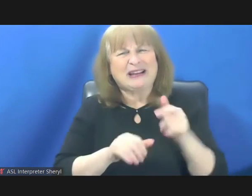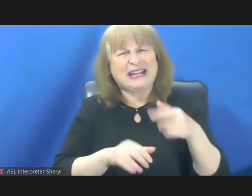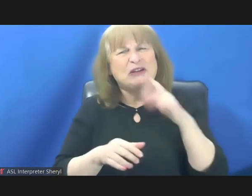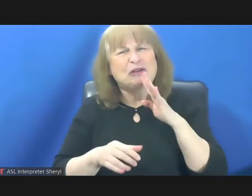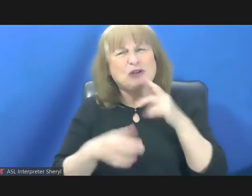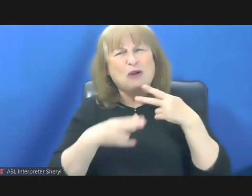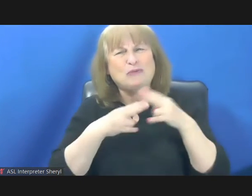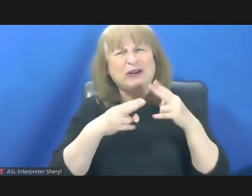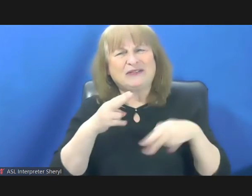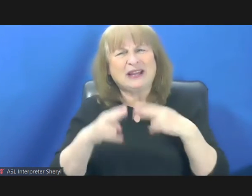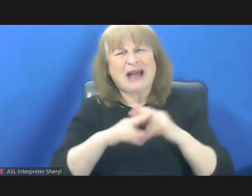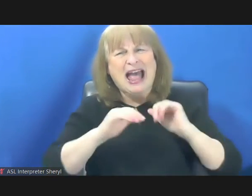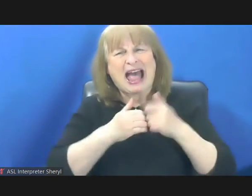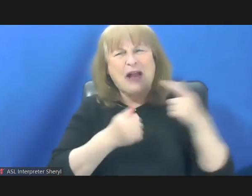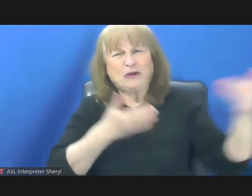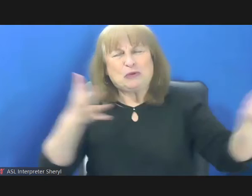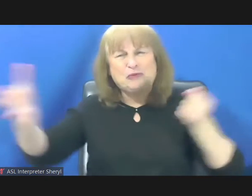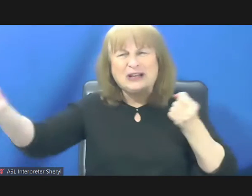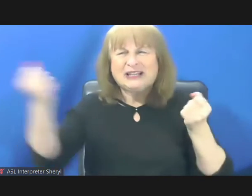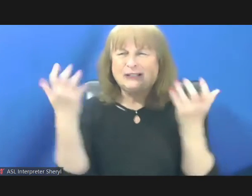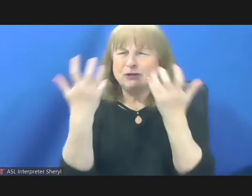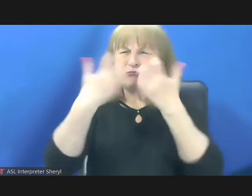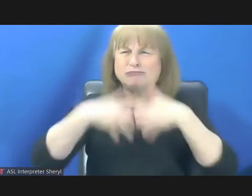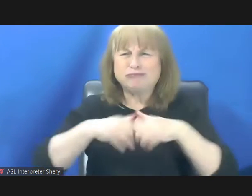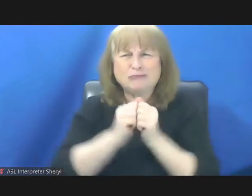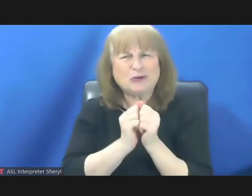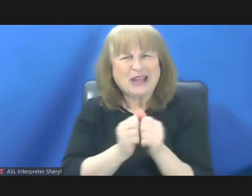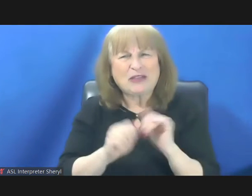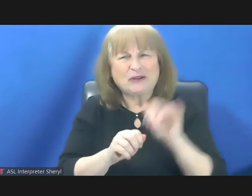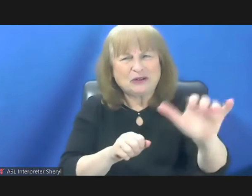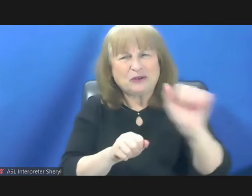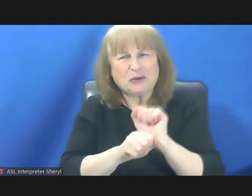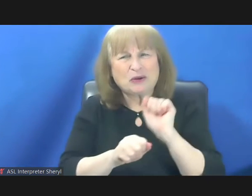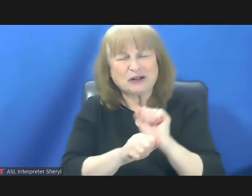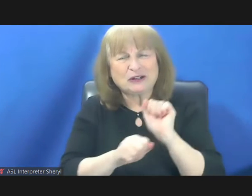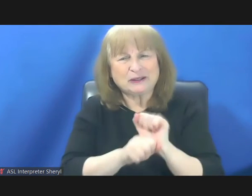briefly about how you bring these two disciplines together in your work?